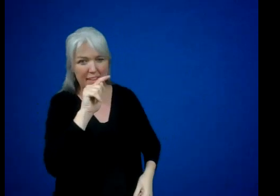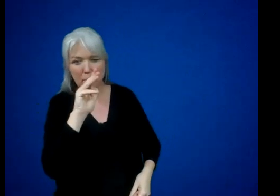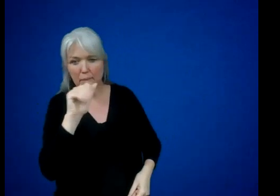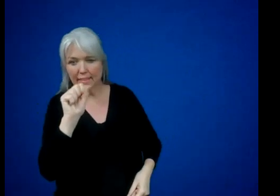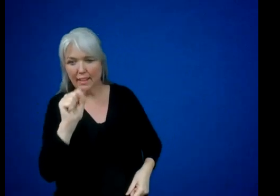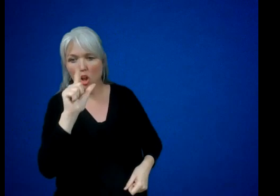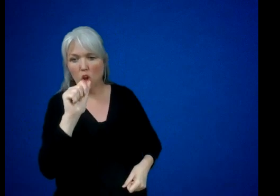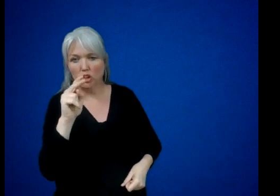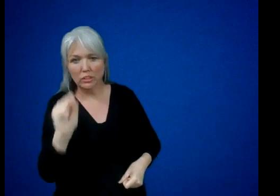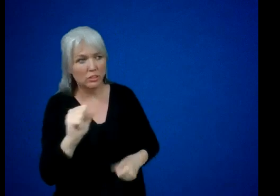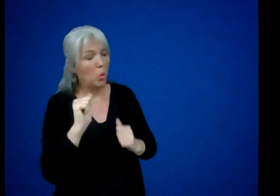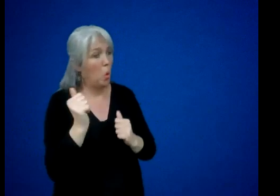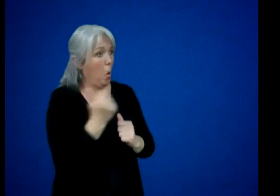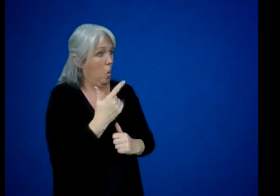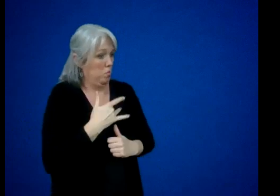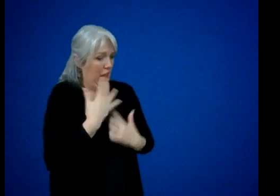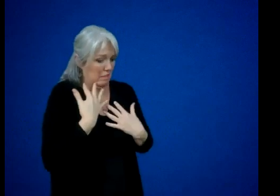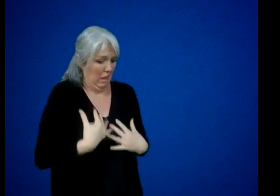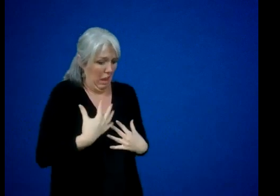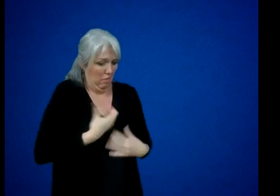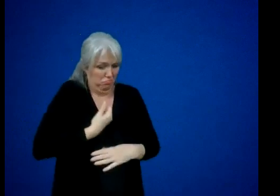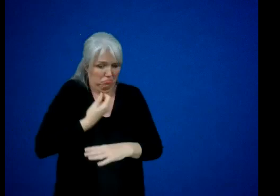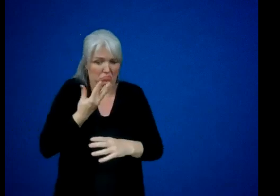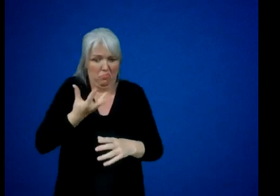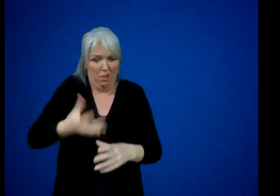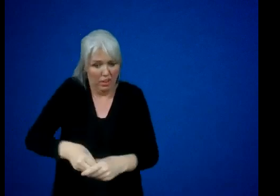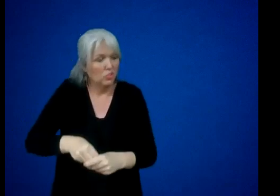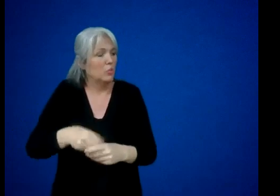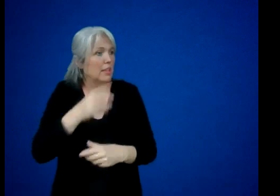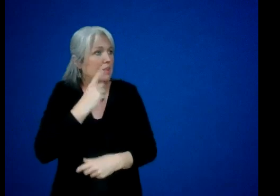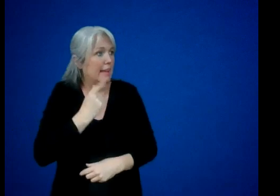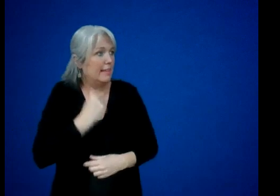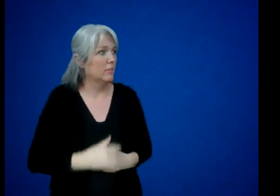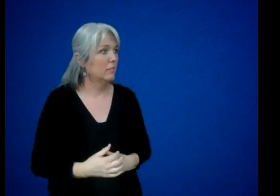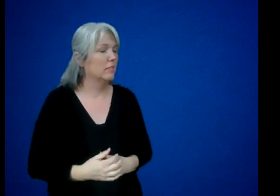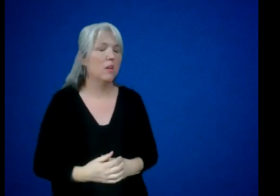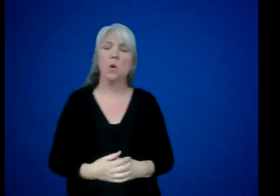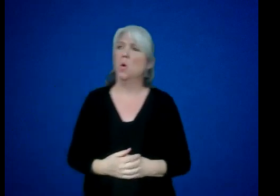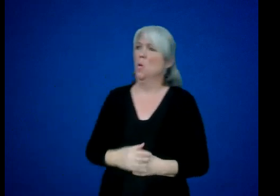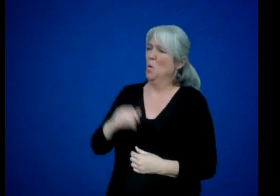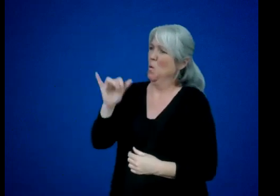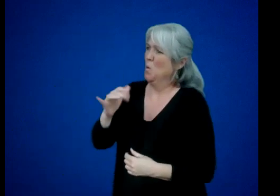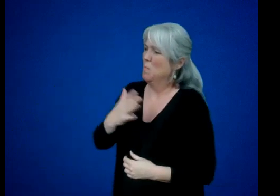put all the sad he was feeling into the candy." "My goodness," said the